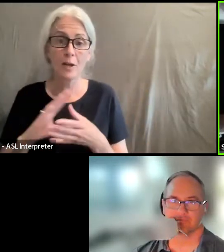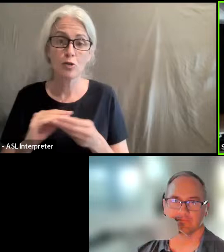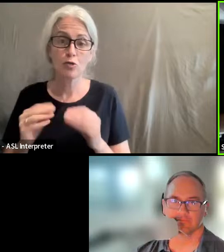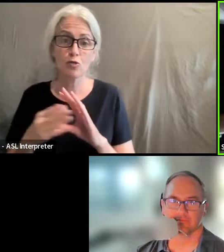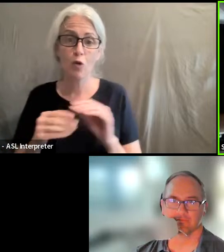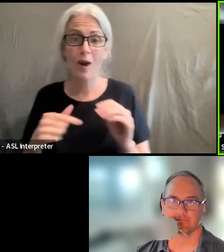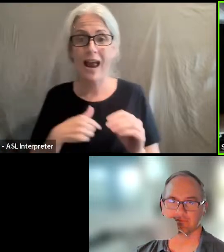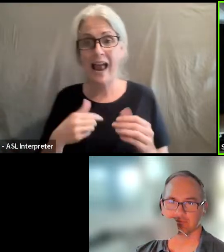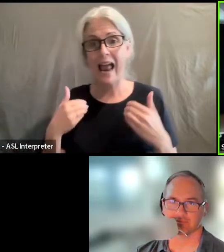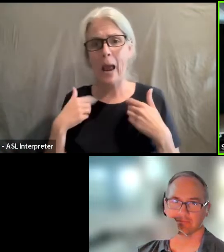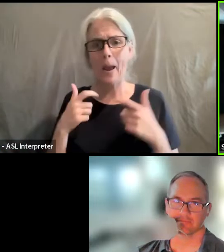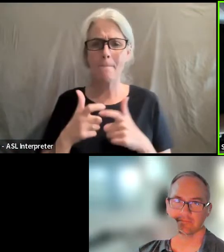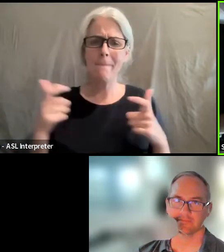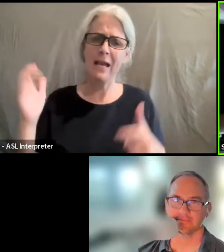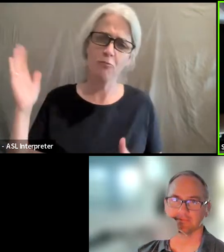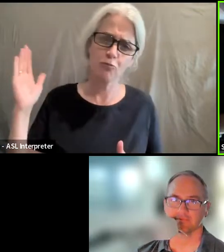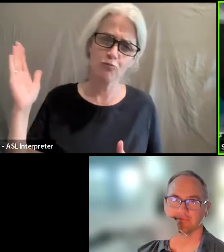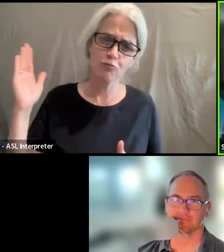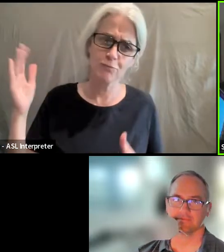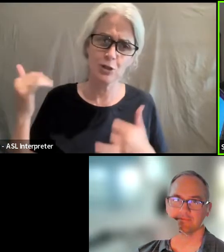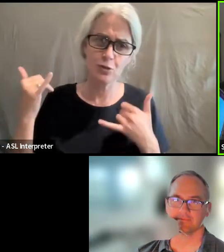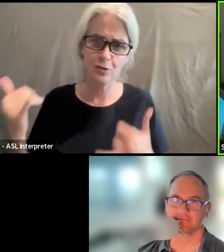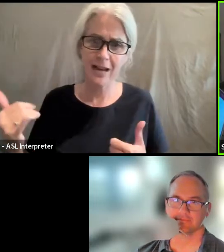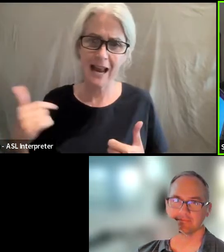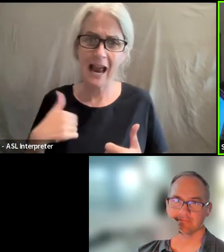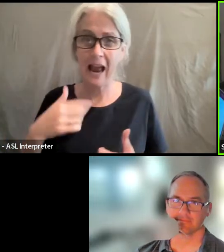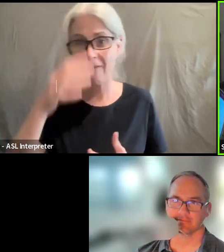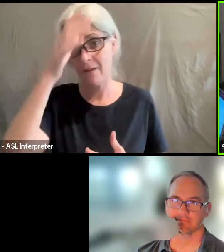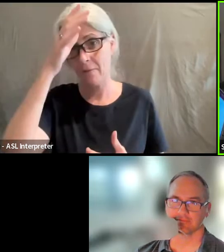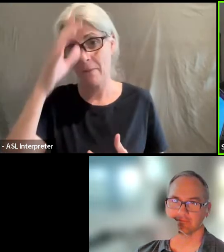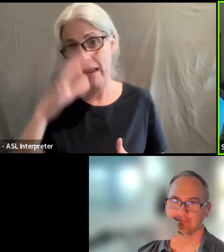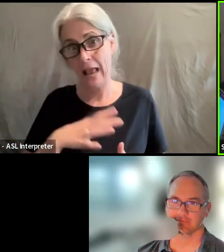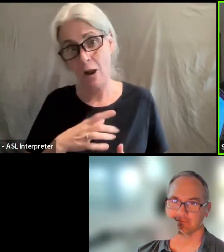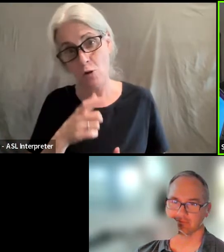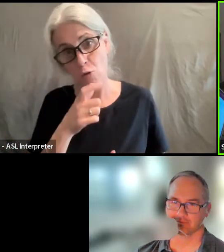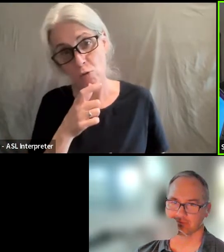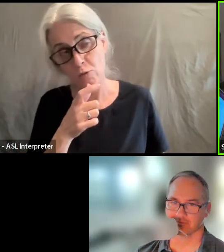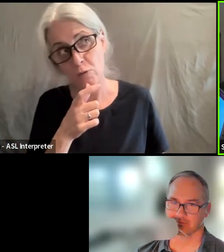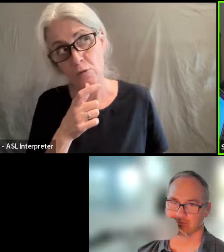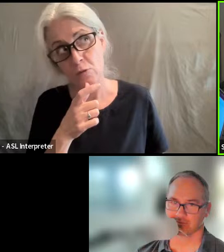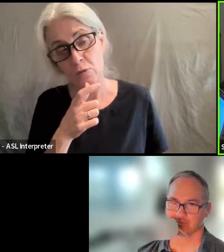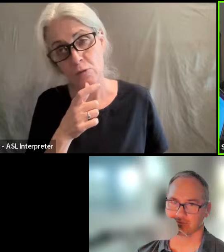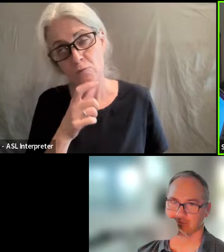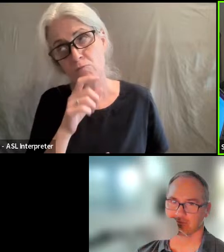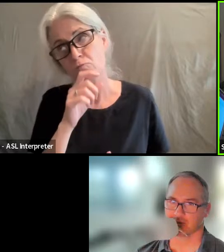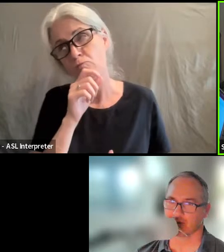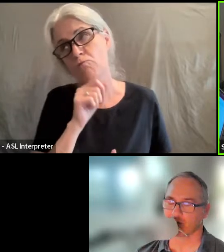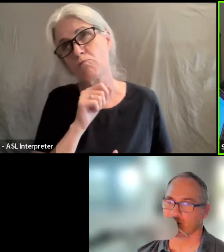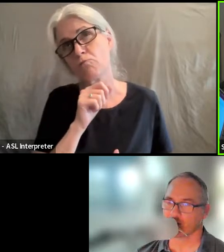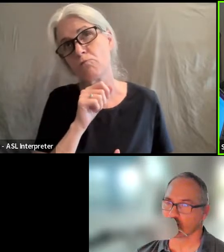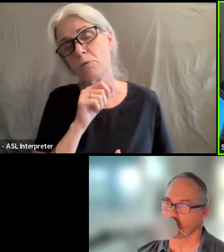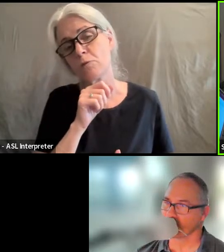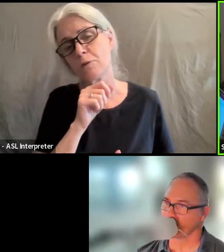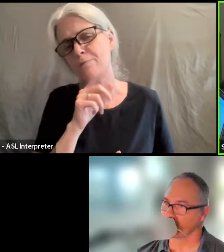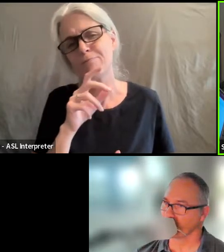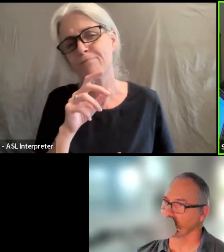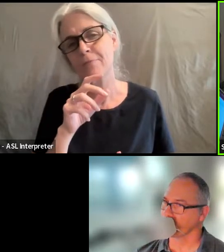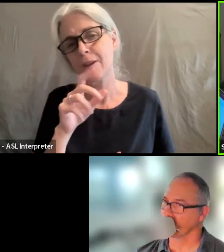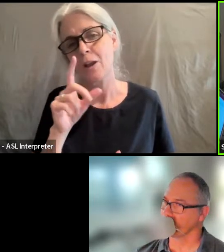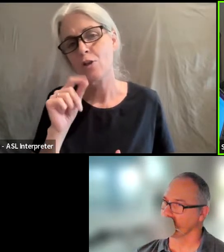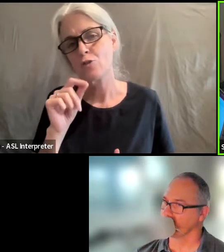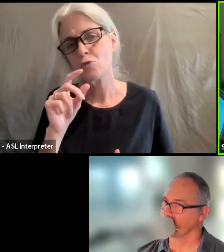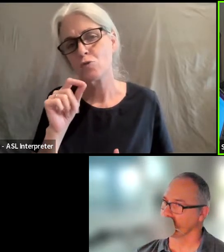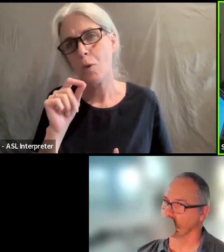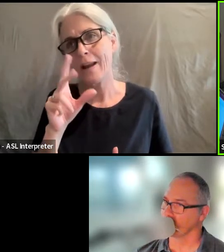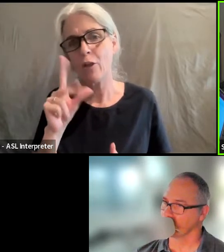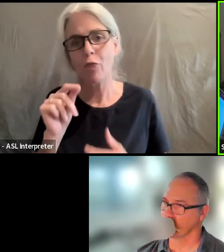I had to make a big presentation today. So I got a guy who's 20 years, 30 years younger than me.